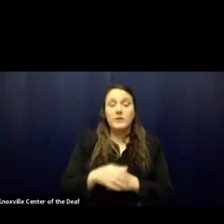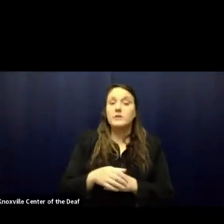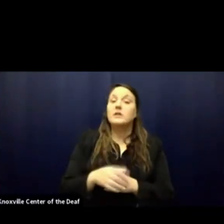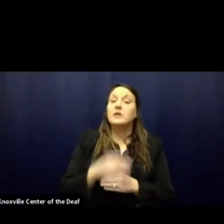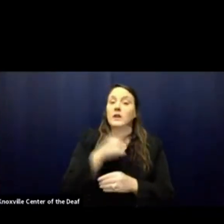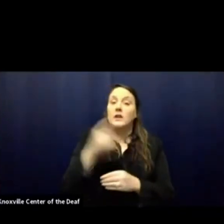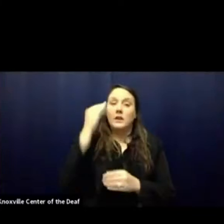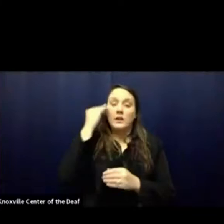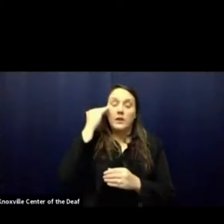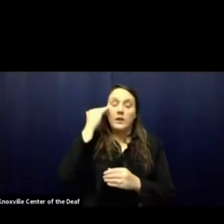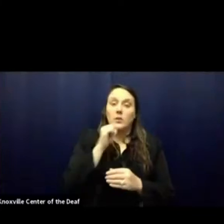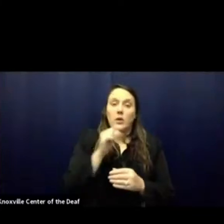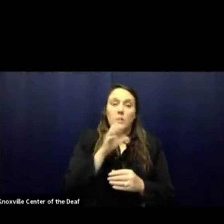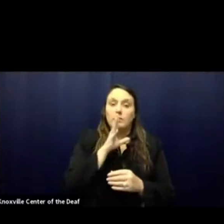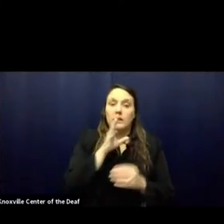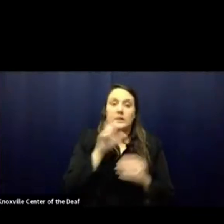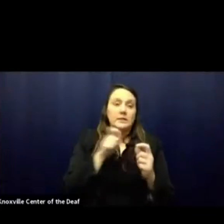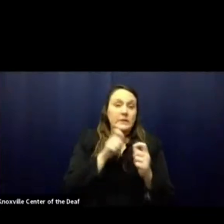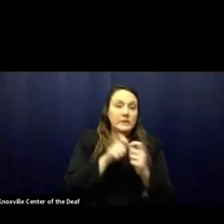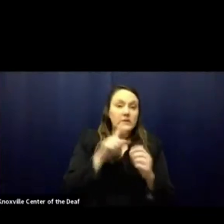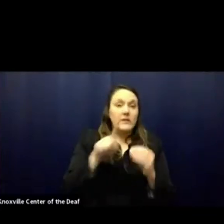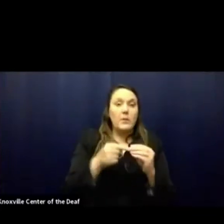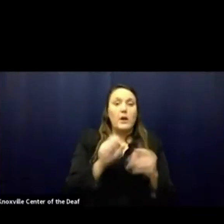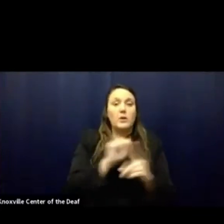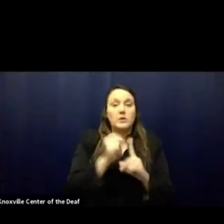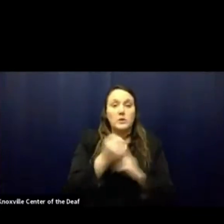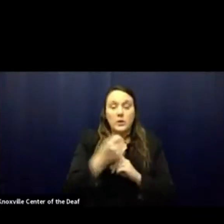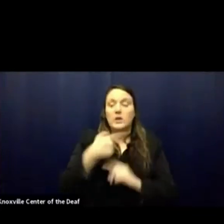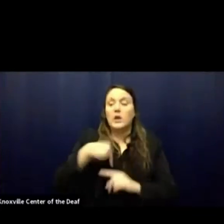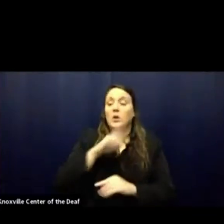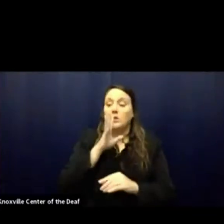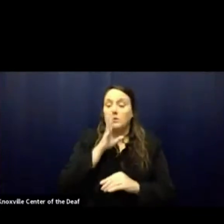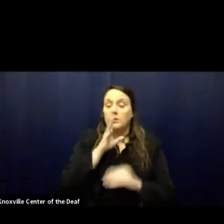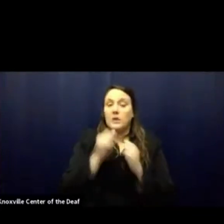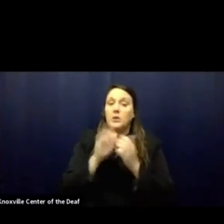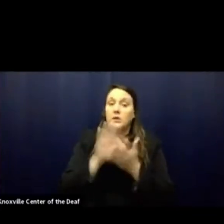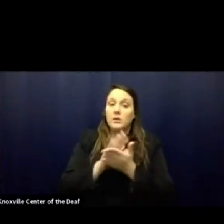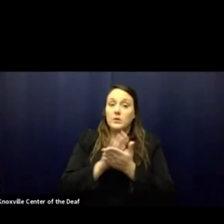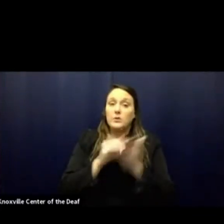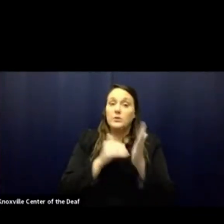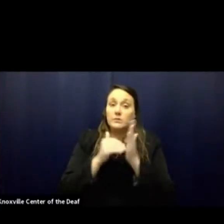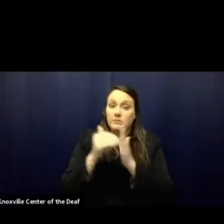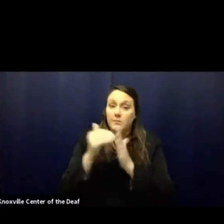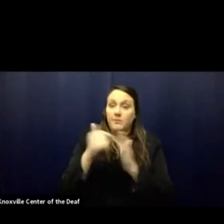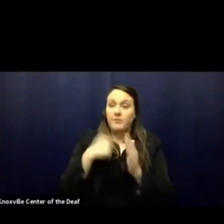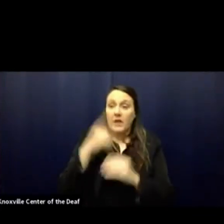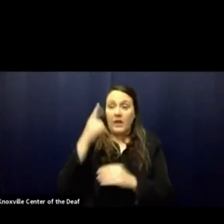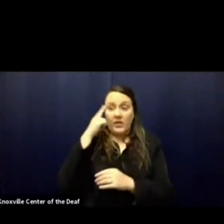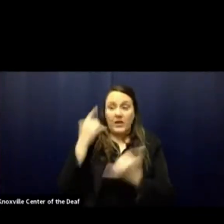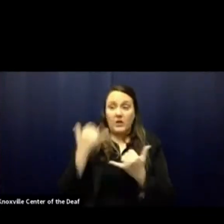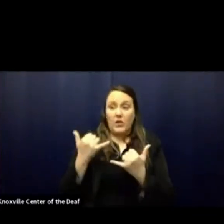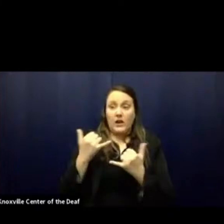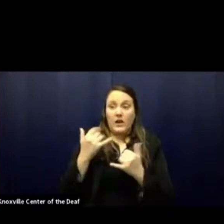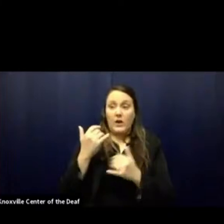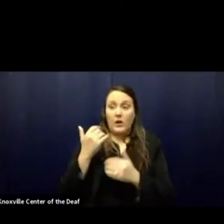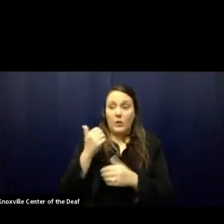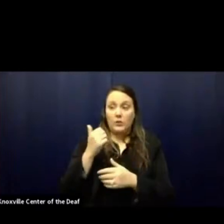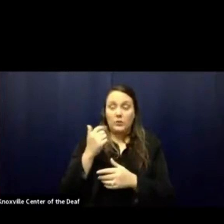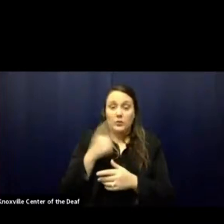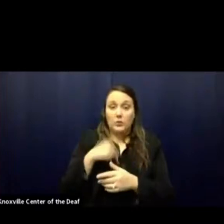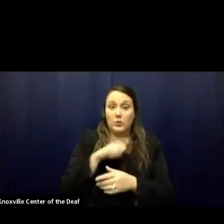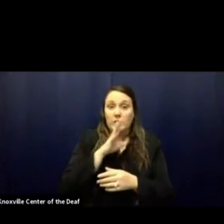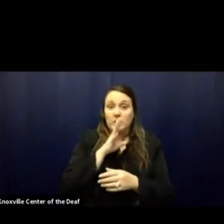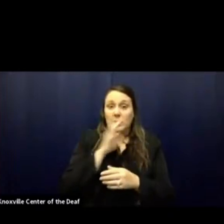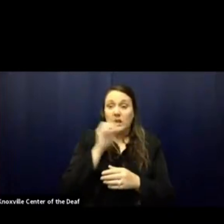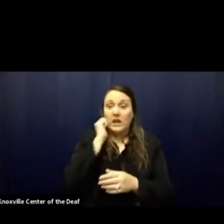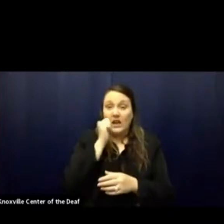any situations. We speak with the schools on a very regular basis. I think right now we speak with somebody at the schools almost every day. Somebody on my